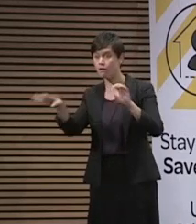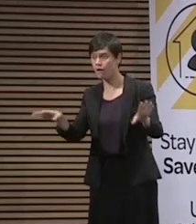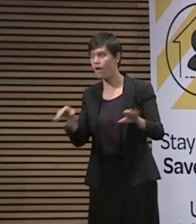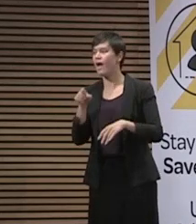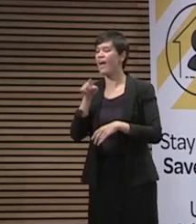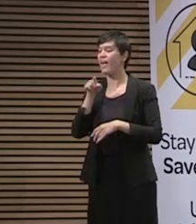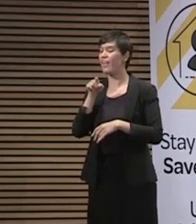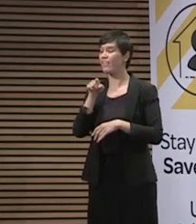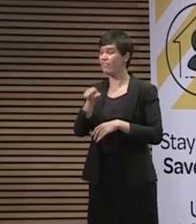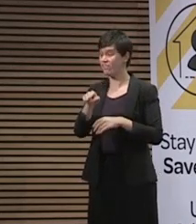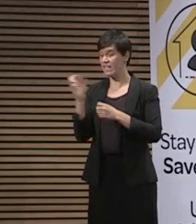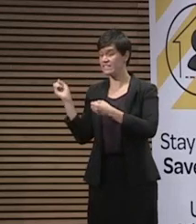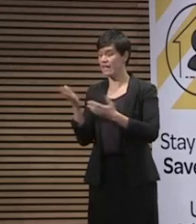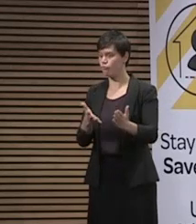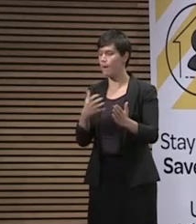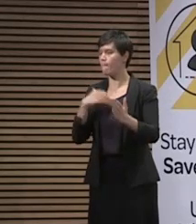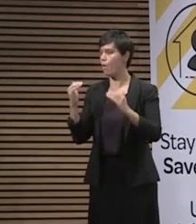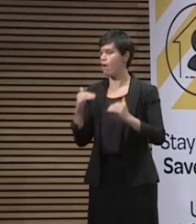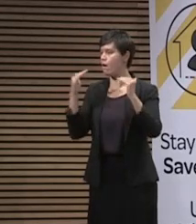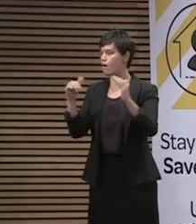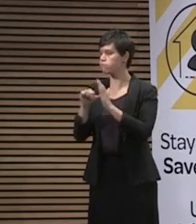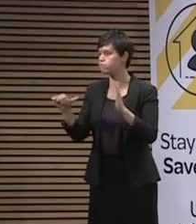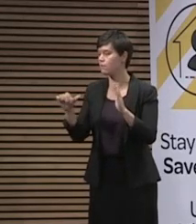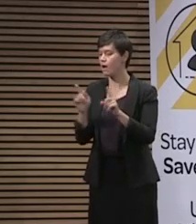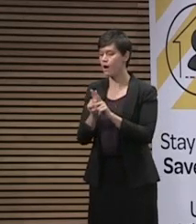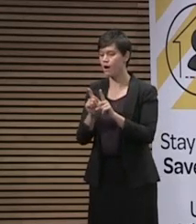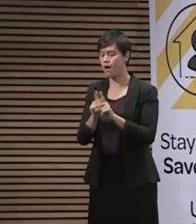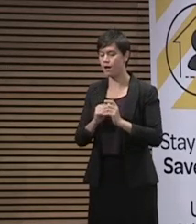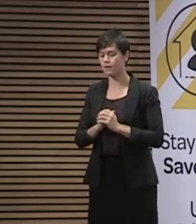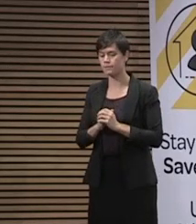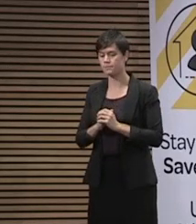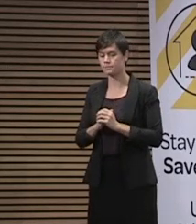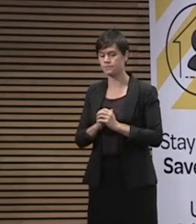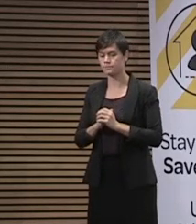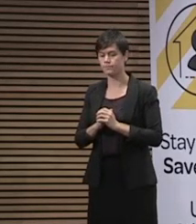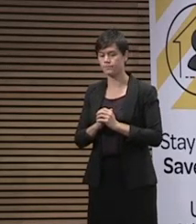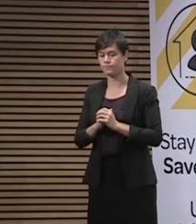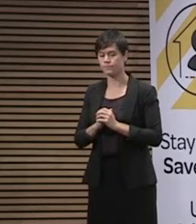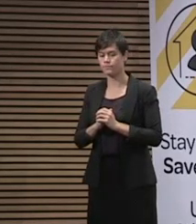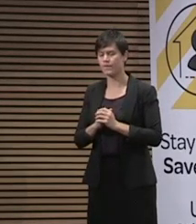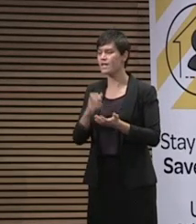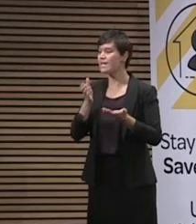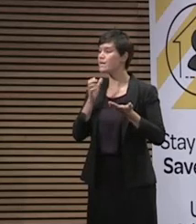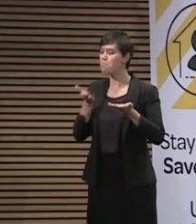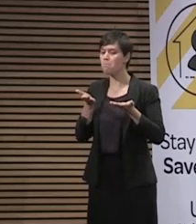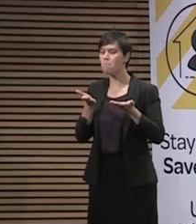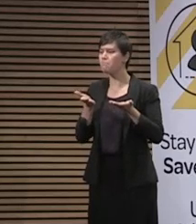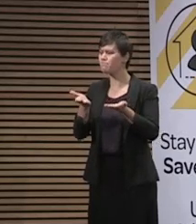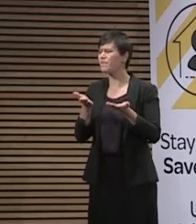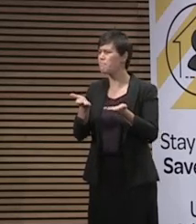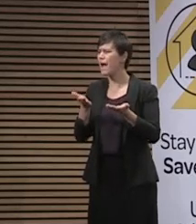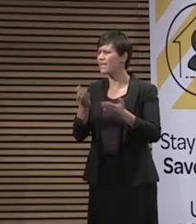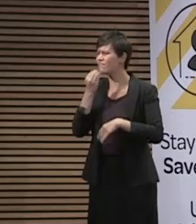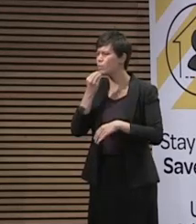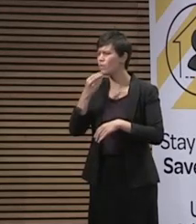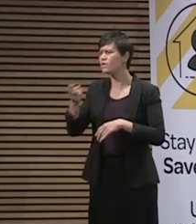precautions around, for example, individual packaging of what would normally be loose bakery items. So I think the